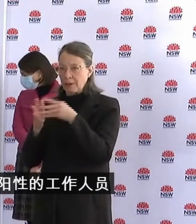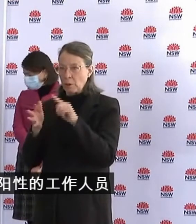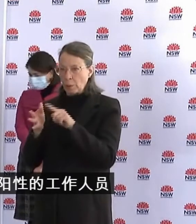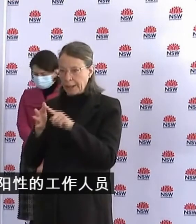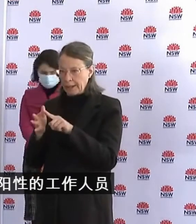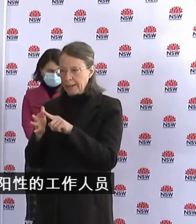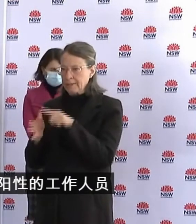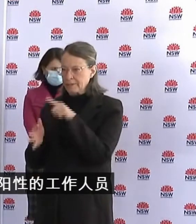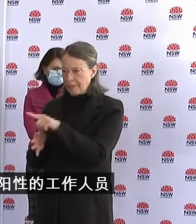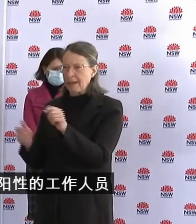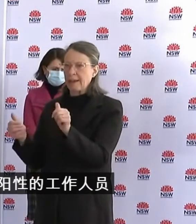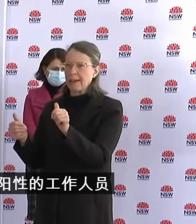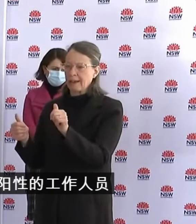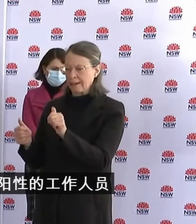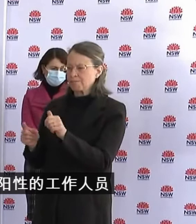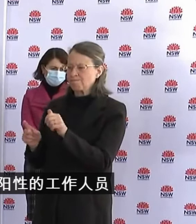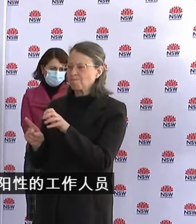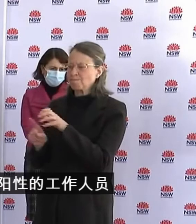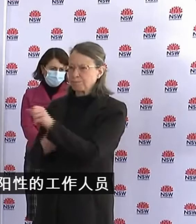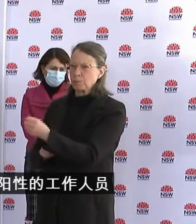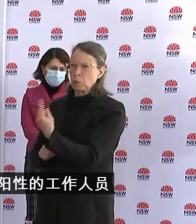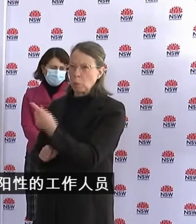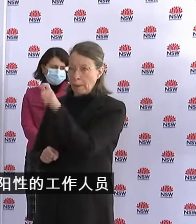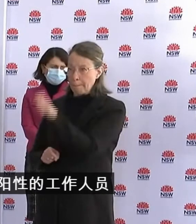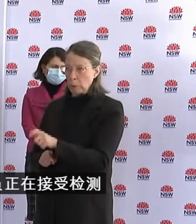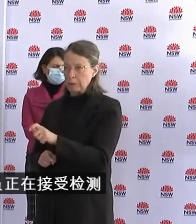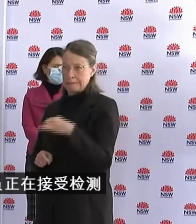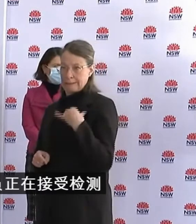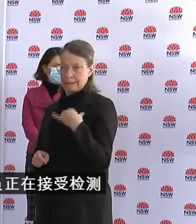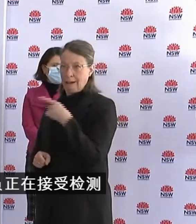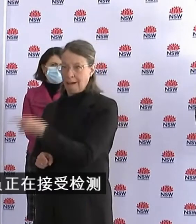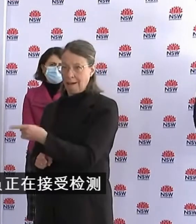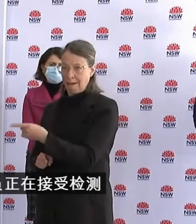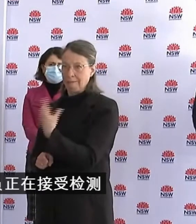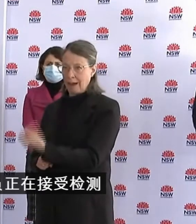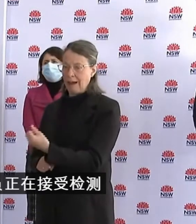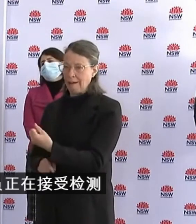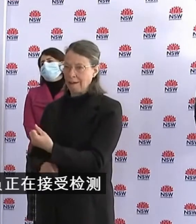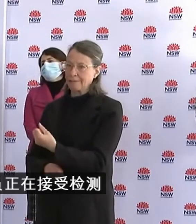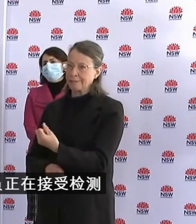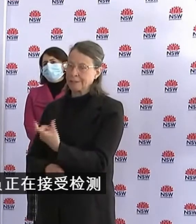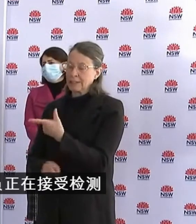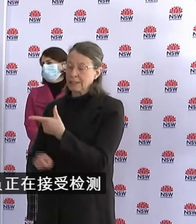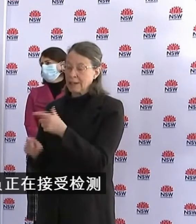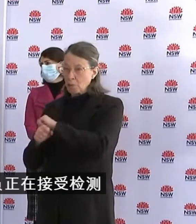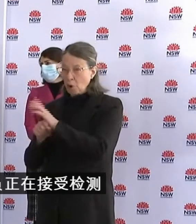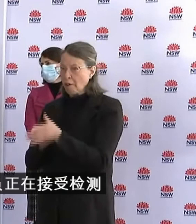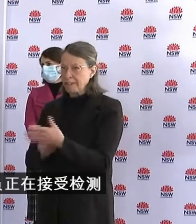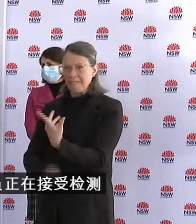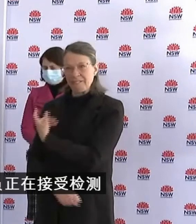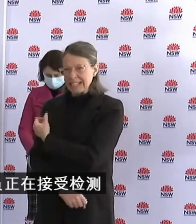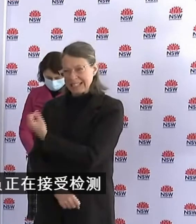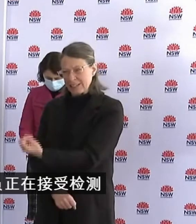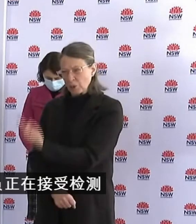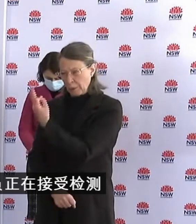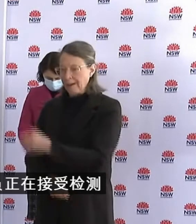where we've tested a staff member who's tested positive. This person wasn't vaccinated, and the residents and staff